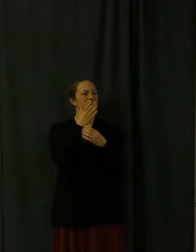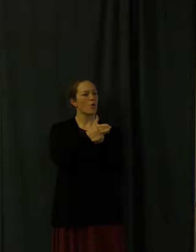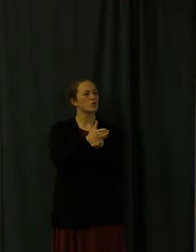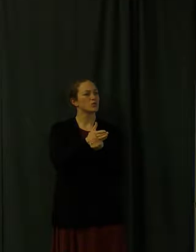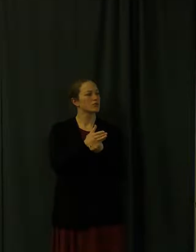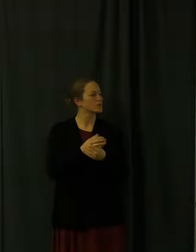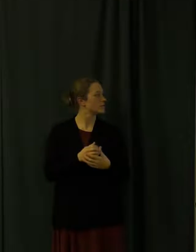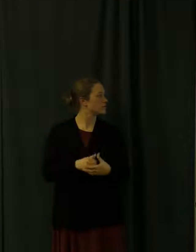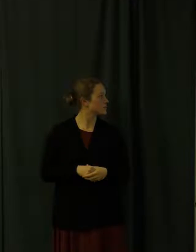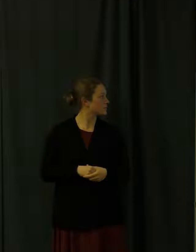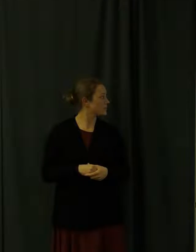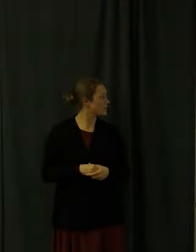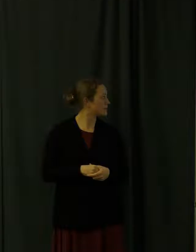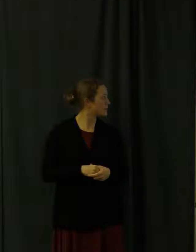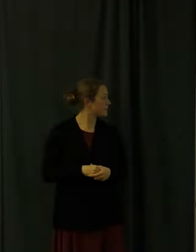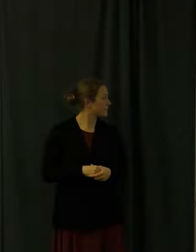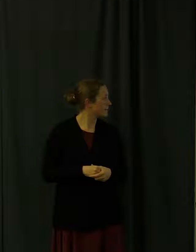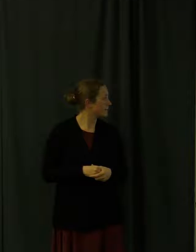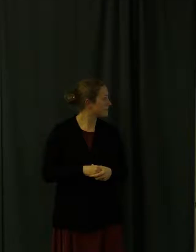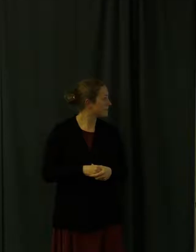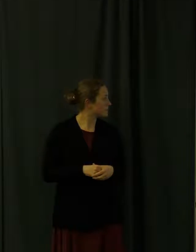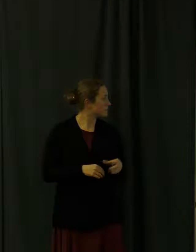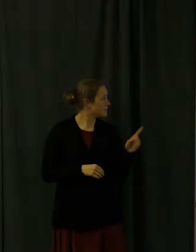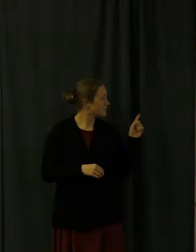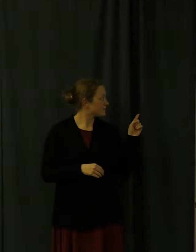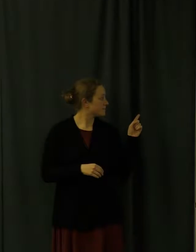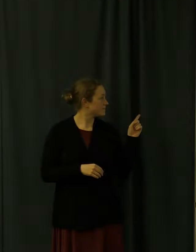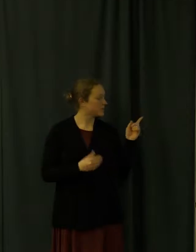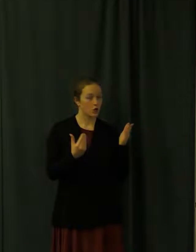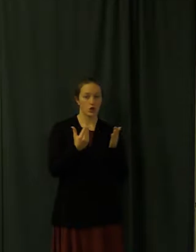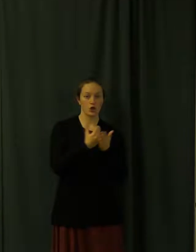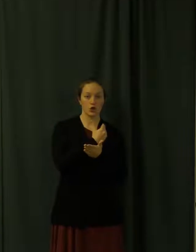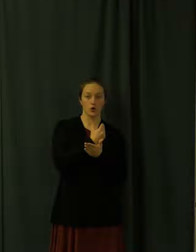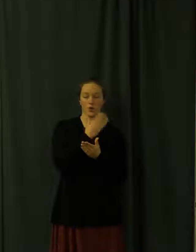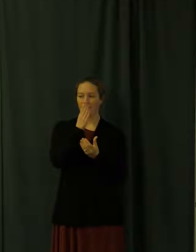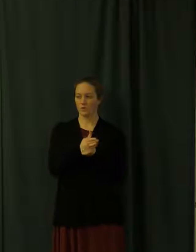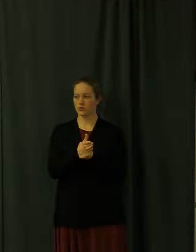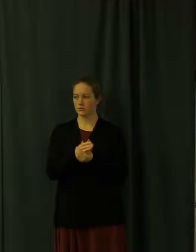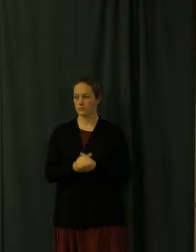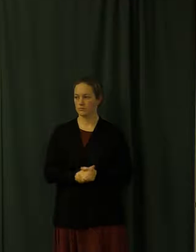yes. Okay. New folder.